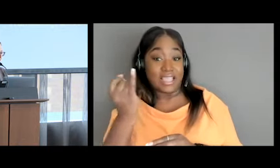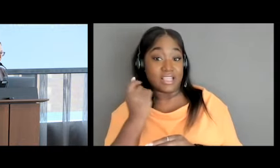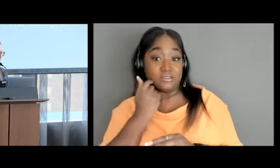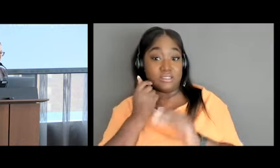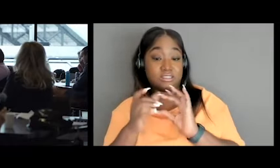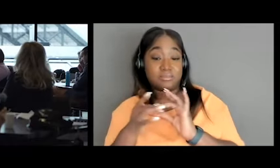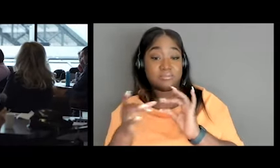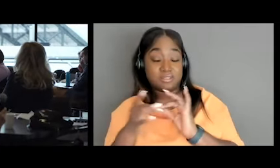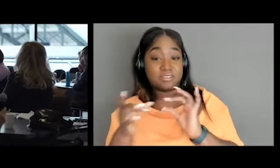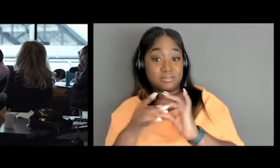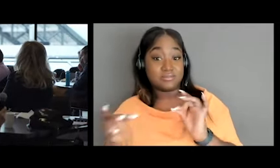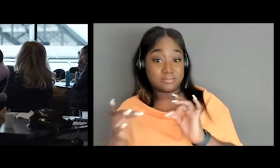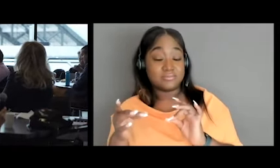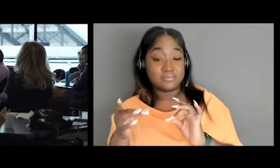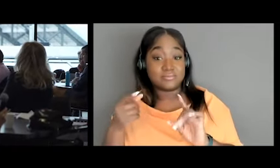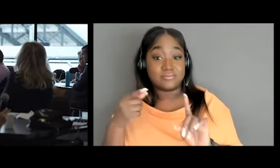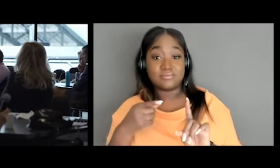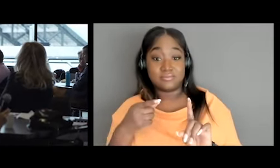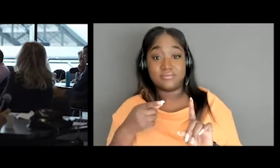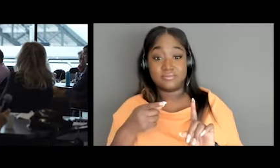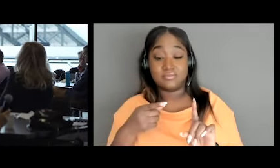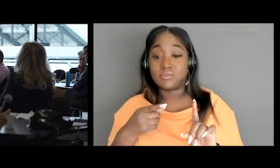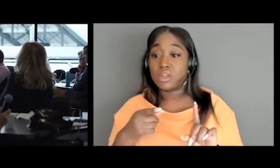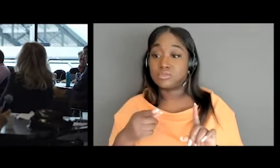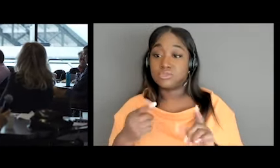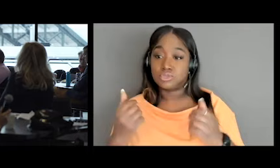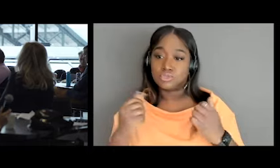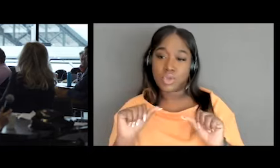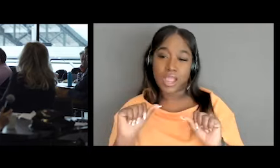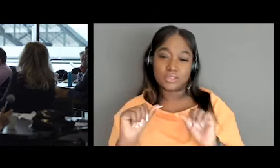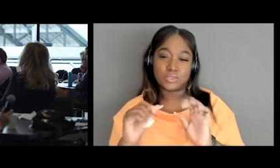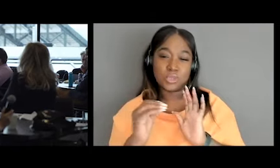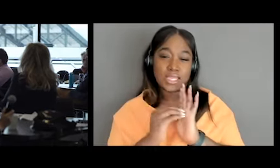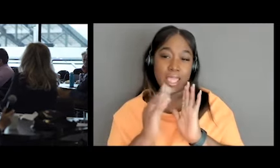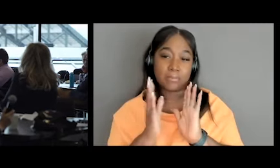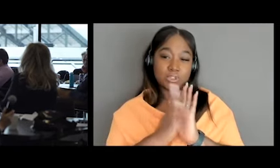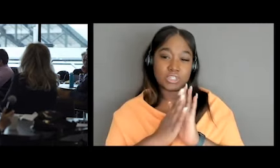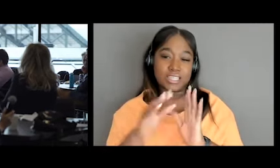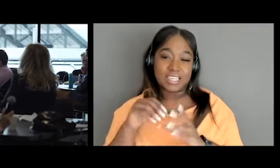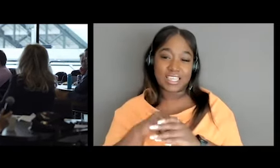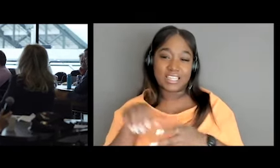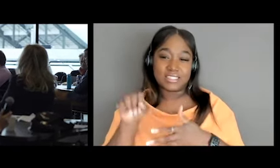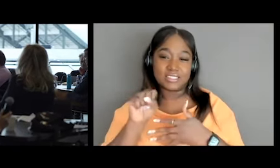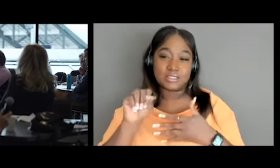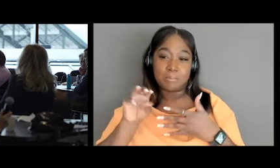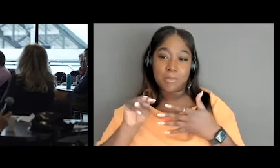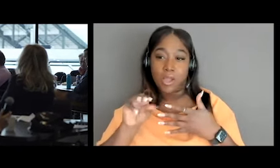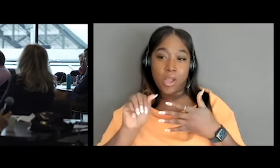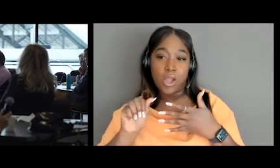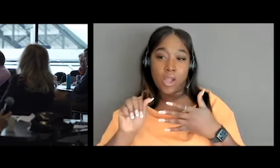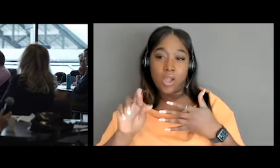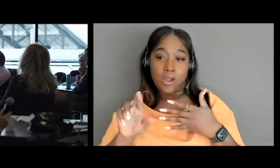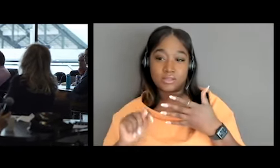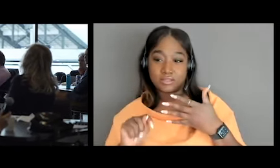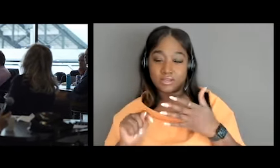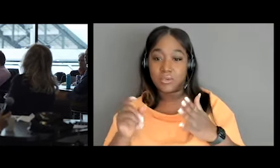follow up to that idea to try to capture it in a smart way. One aspect of it could